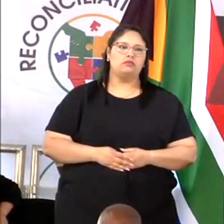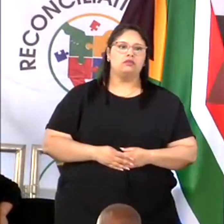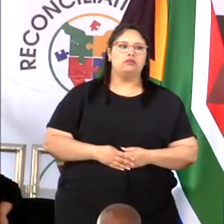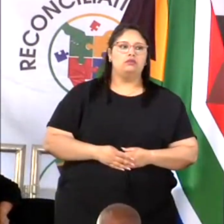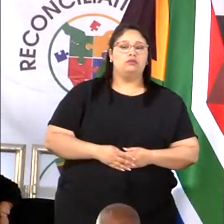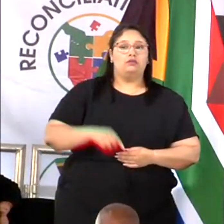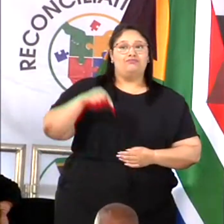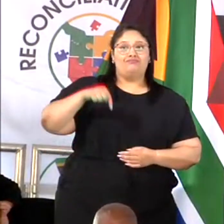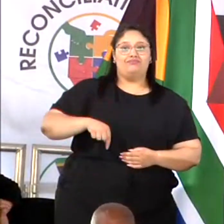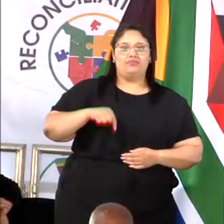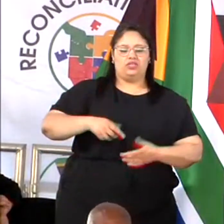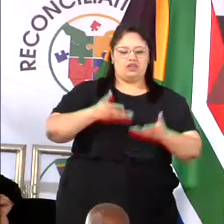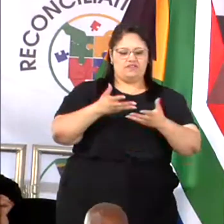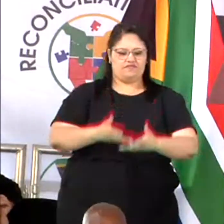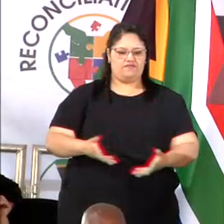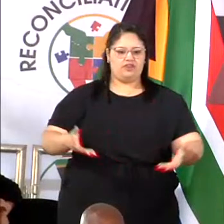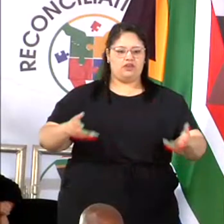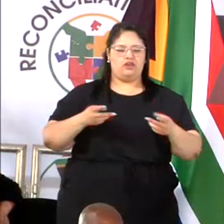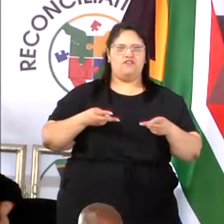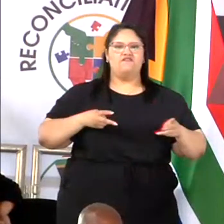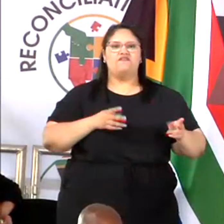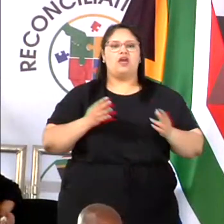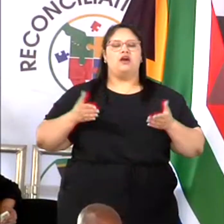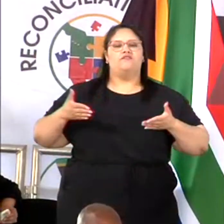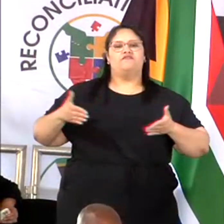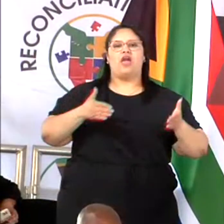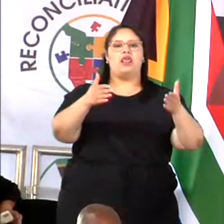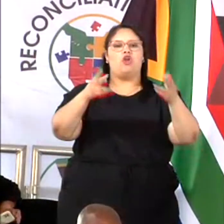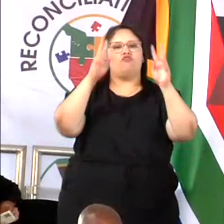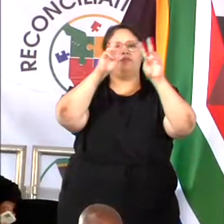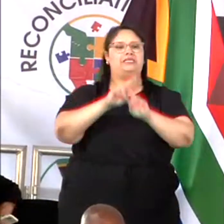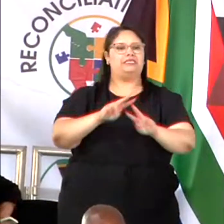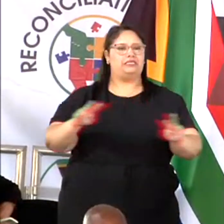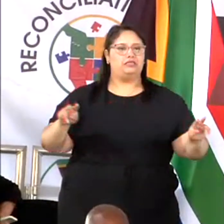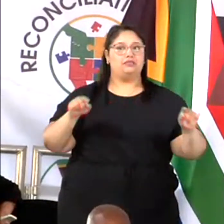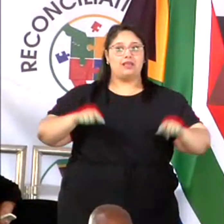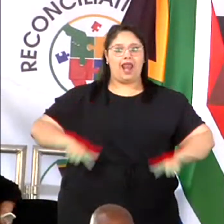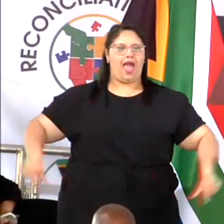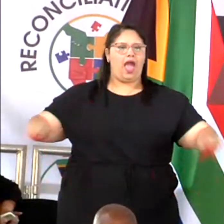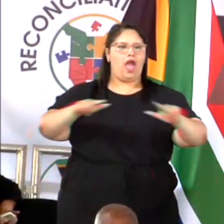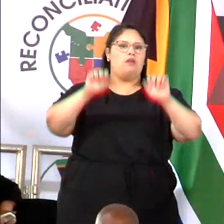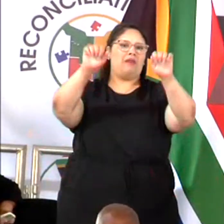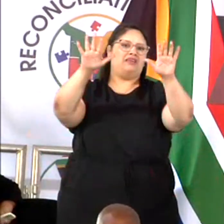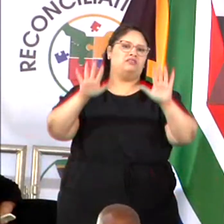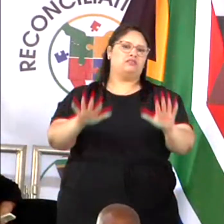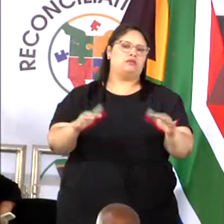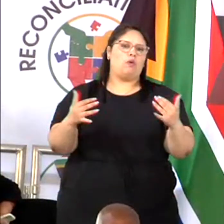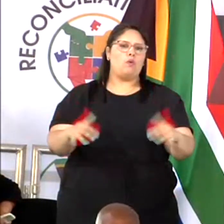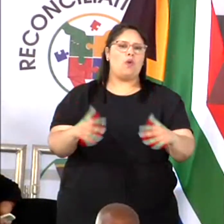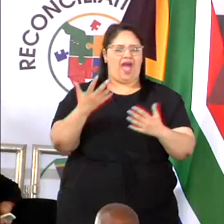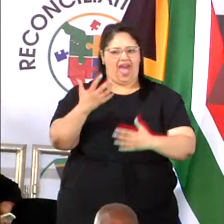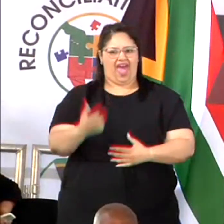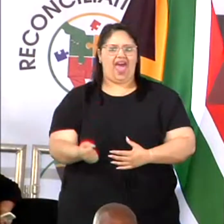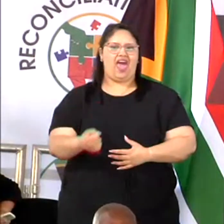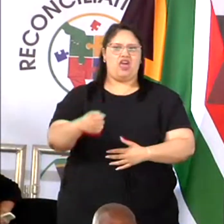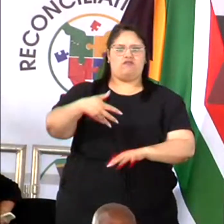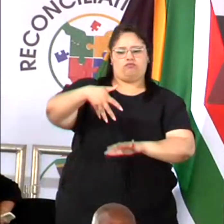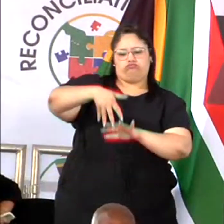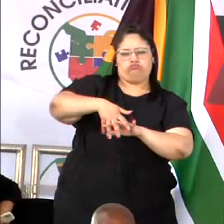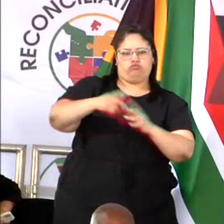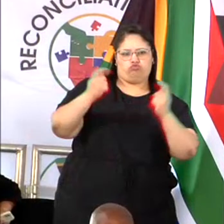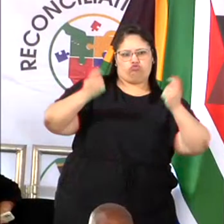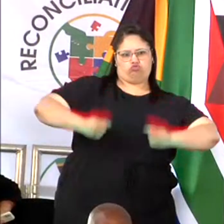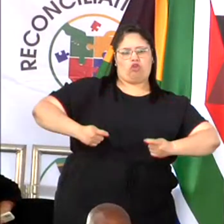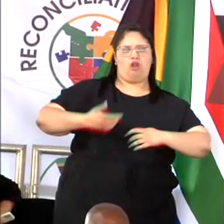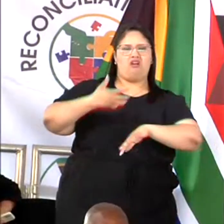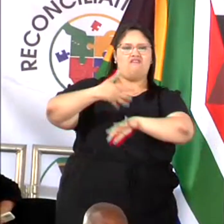This valley of peace is blessed land with very fertile